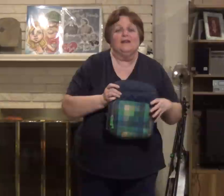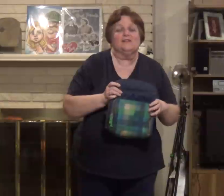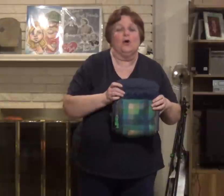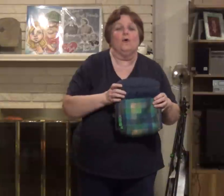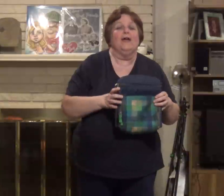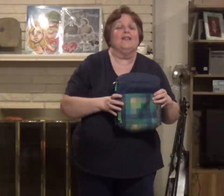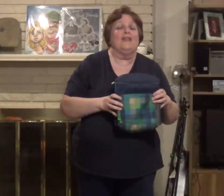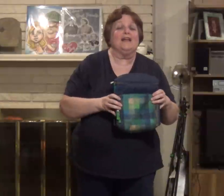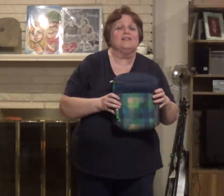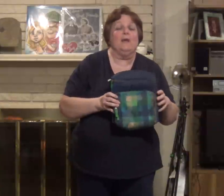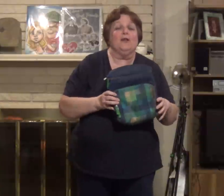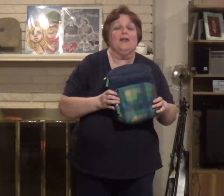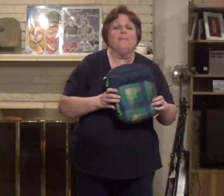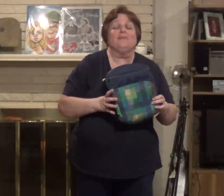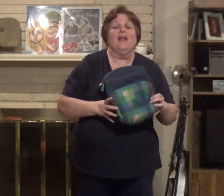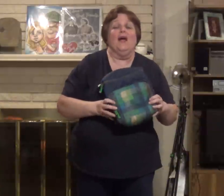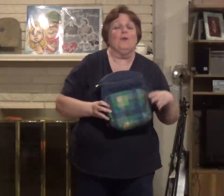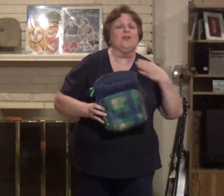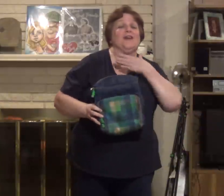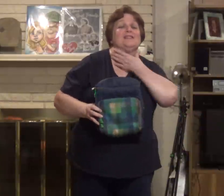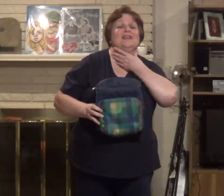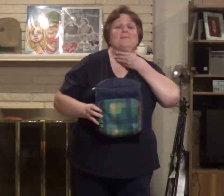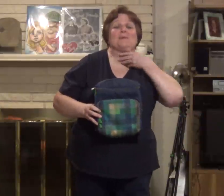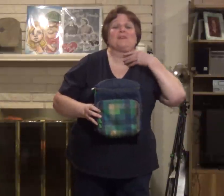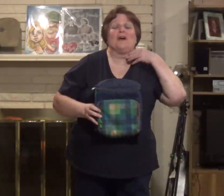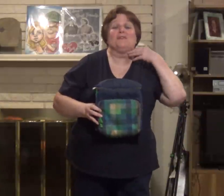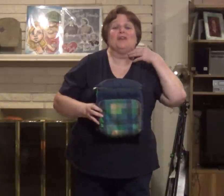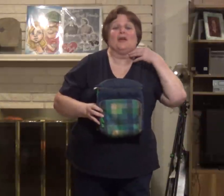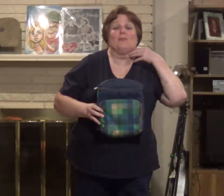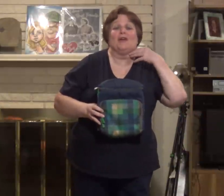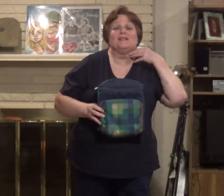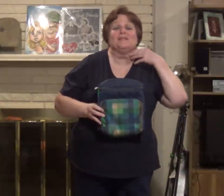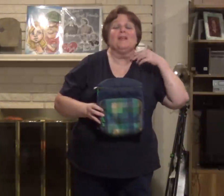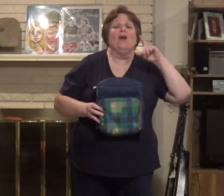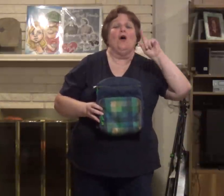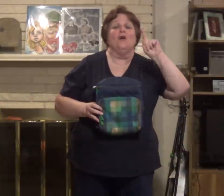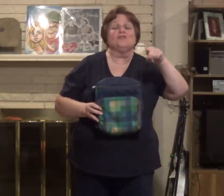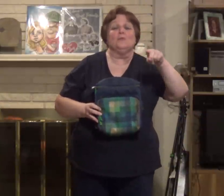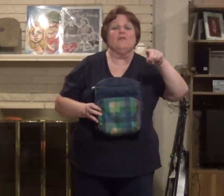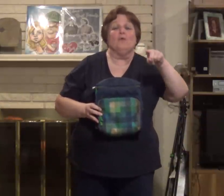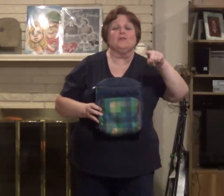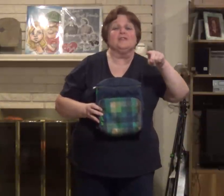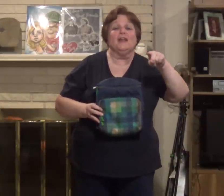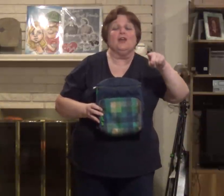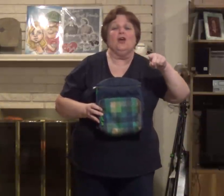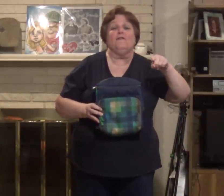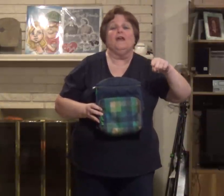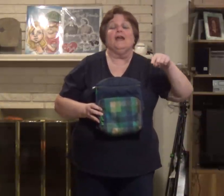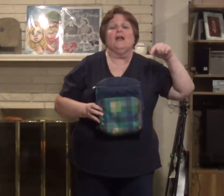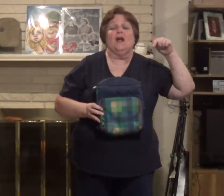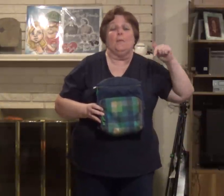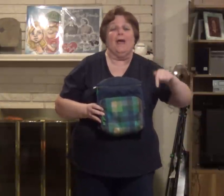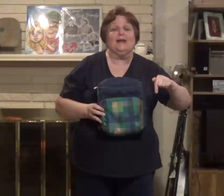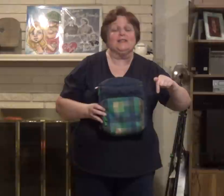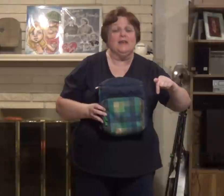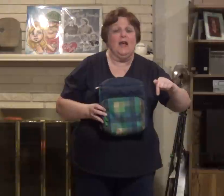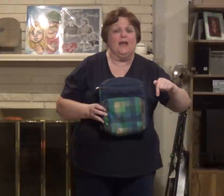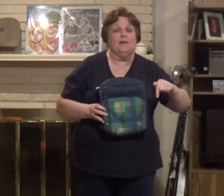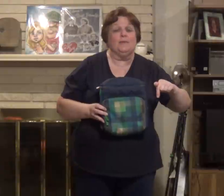So that's about it. What do you guys think of me without the neck brace? Also, before signing off, come back tonight